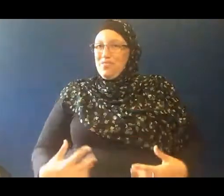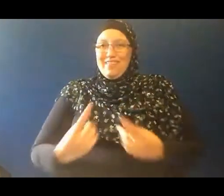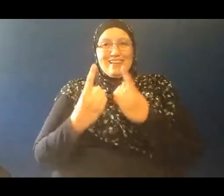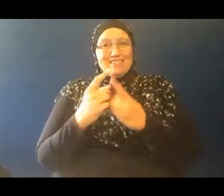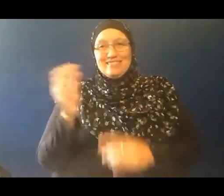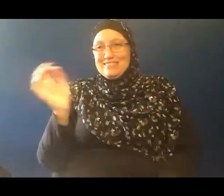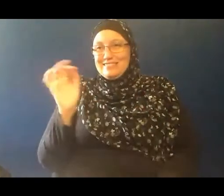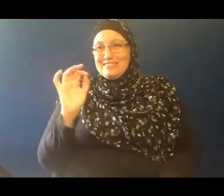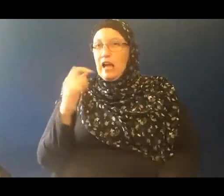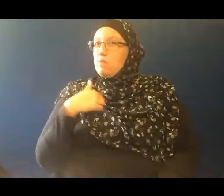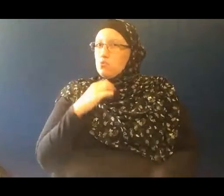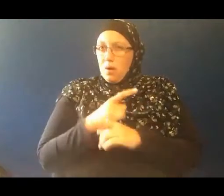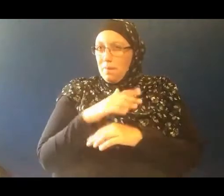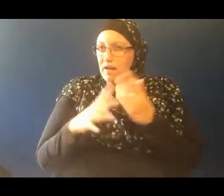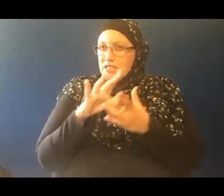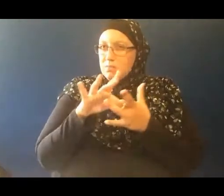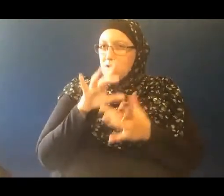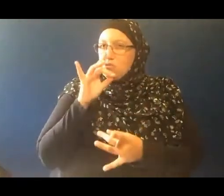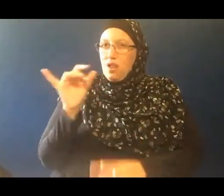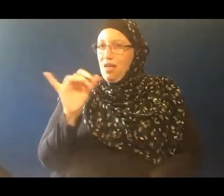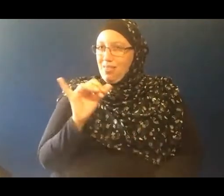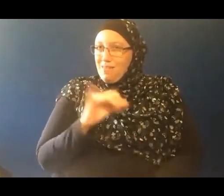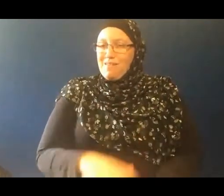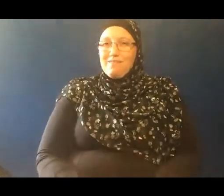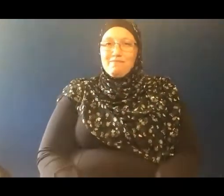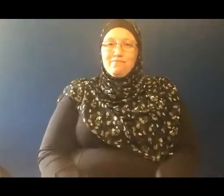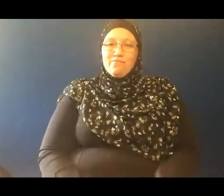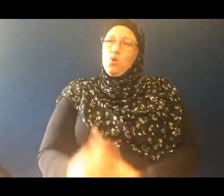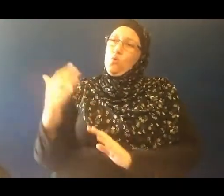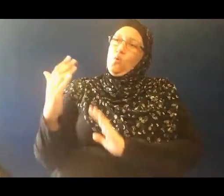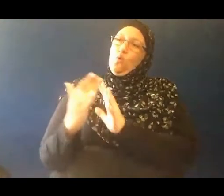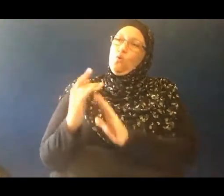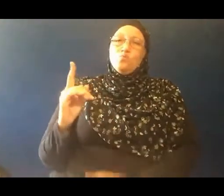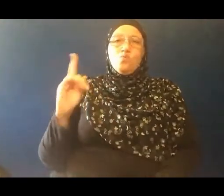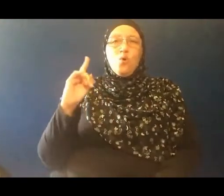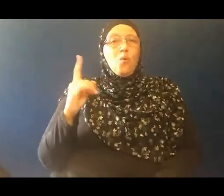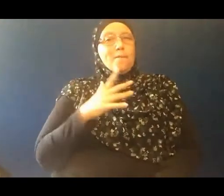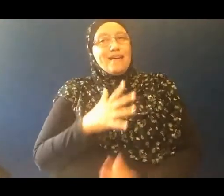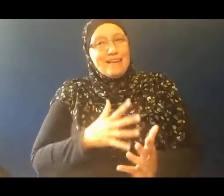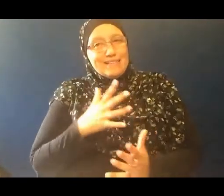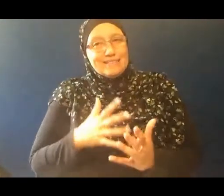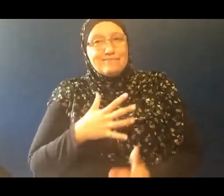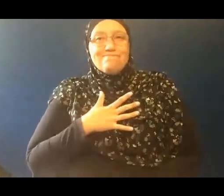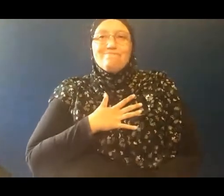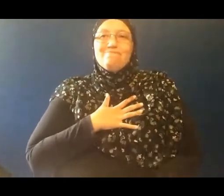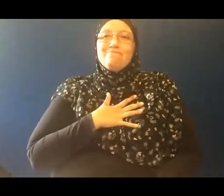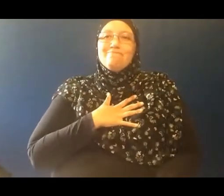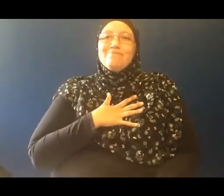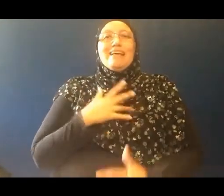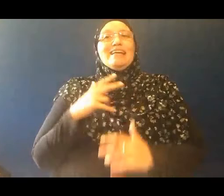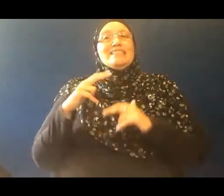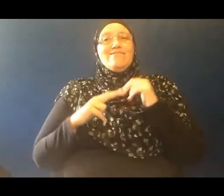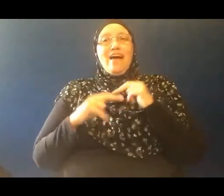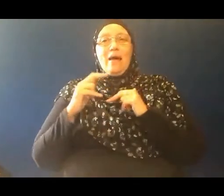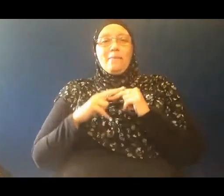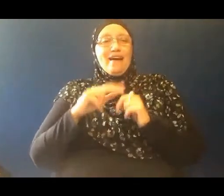the spiritual either. So what is this nearness to God? Nearness to God, my dear, it means to develop characters